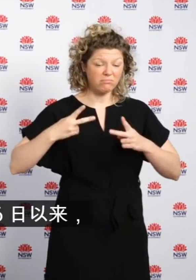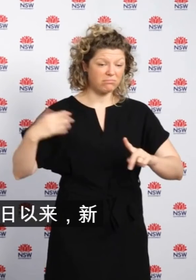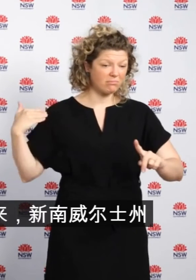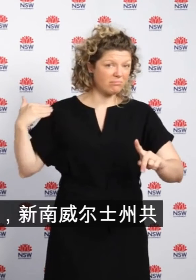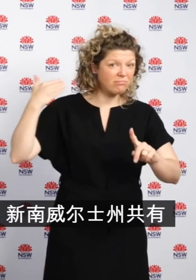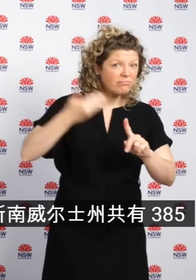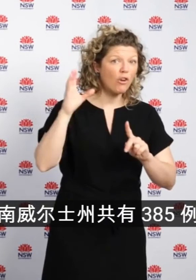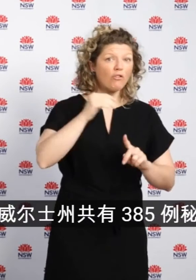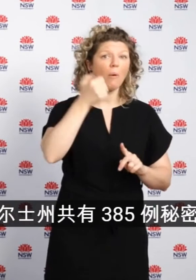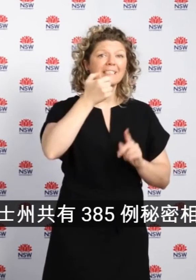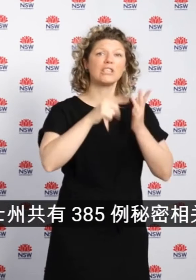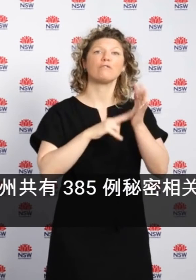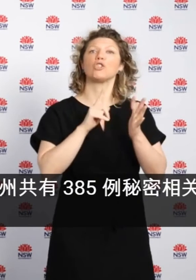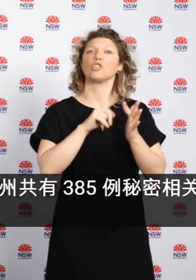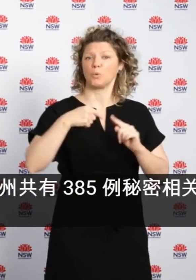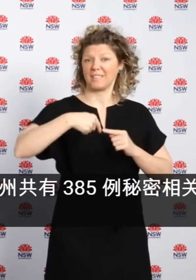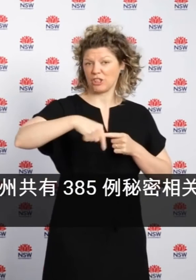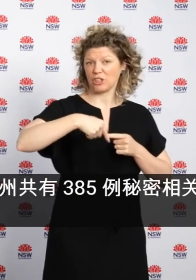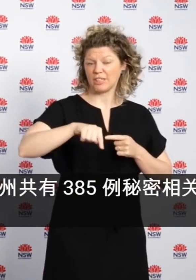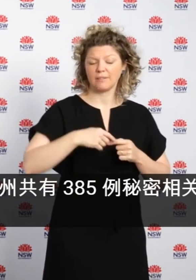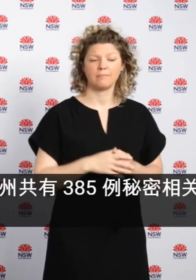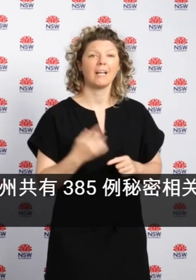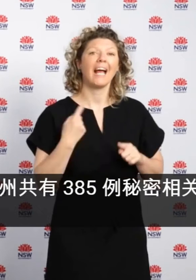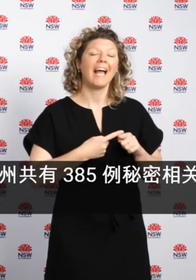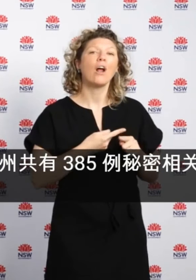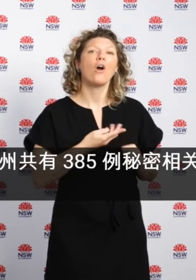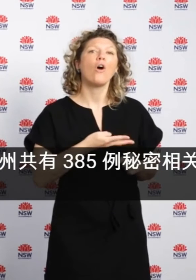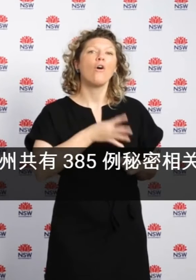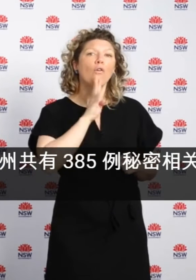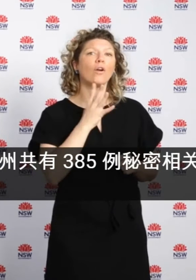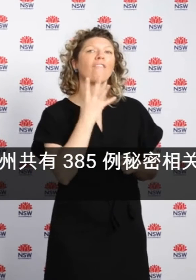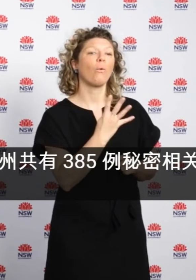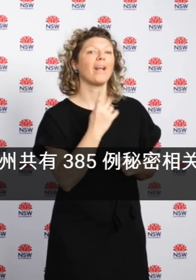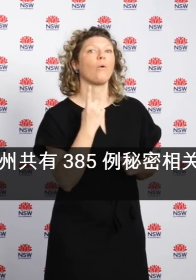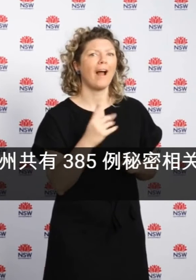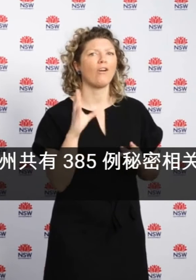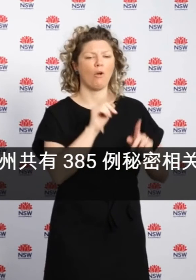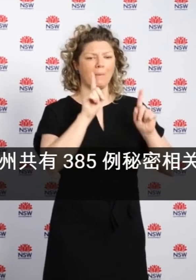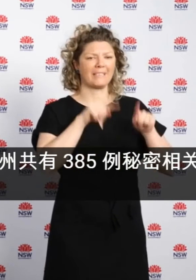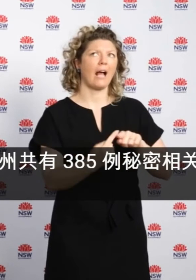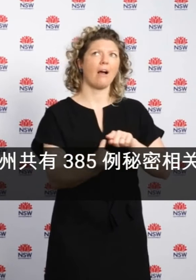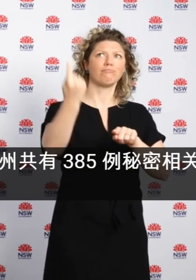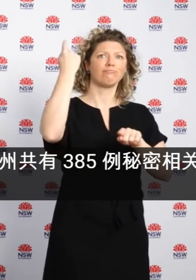June 2021, and a total of 441 deaths since the beginning of the pandemic.